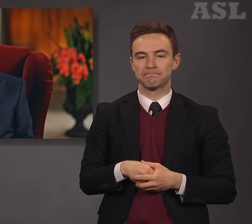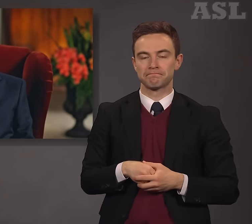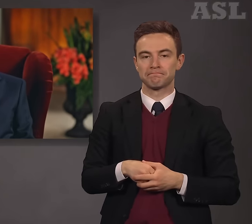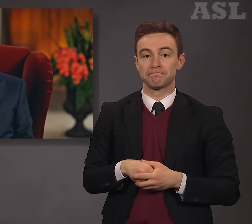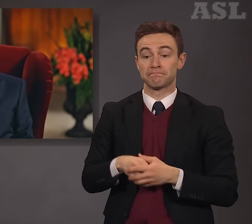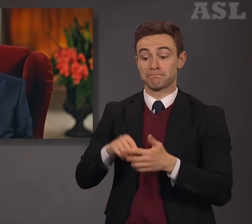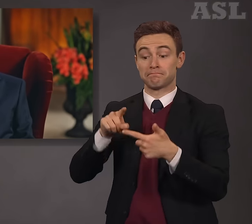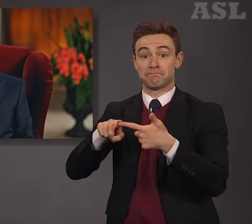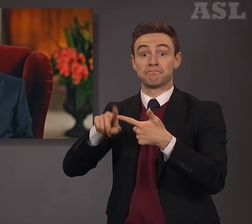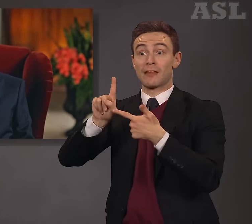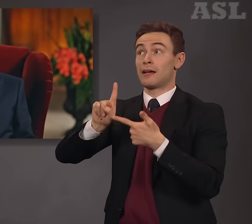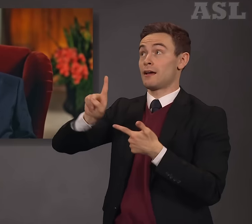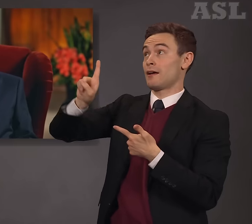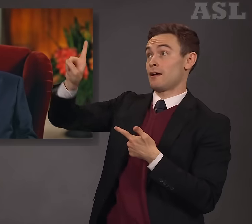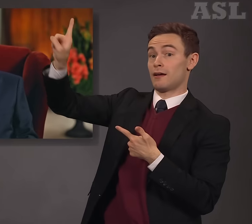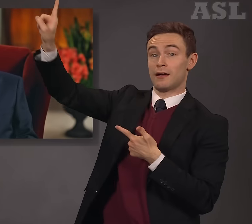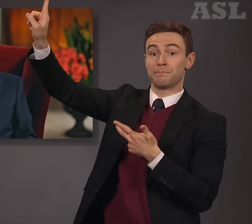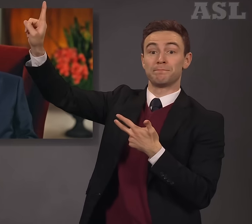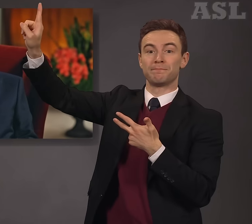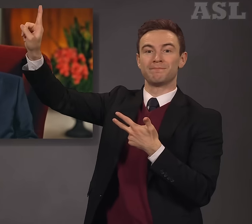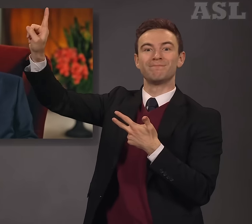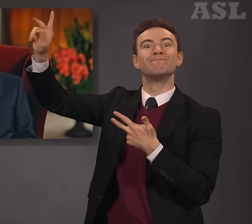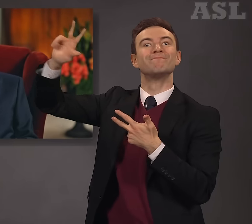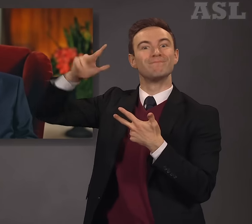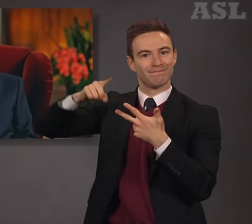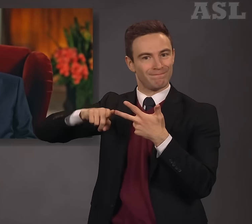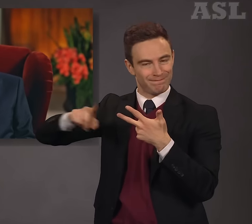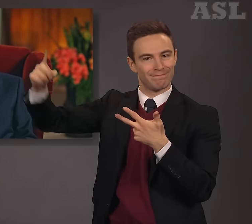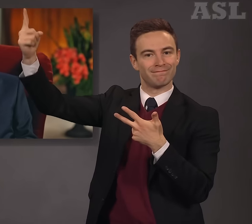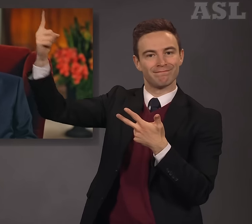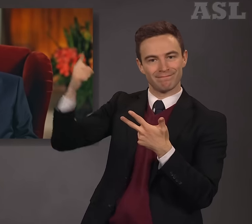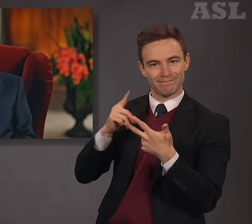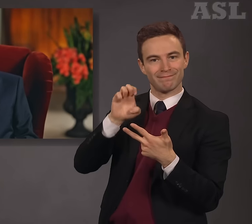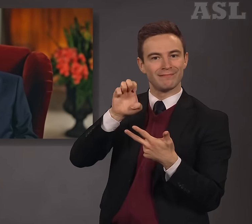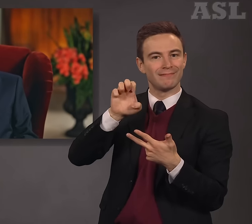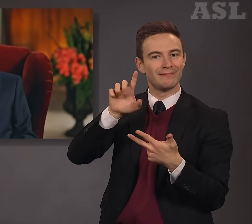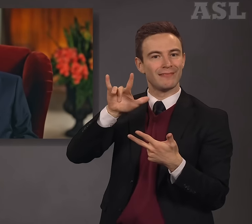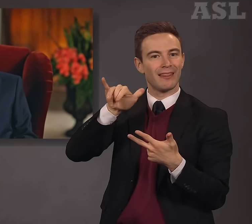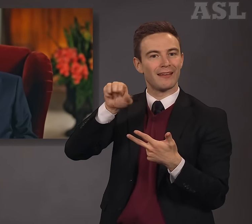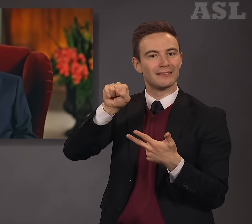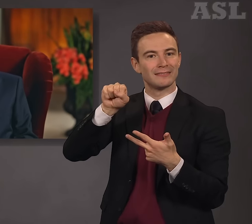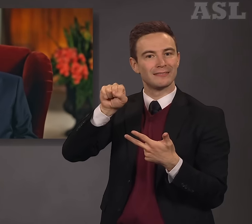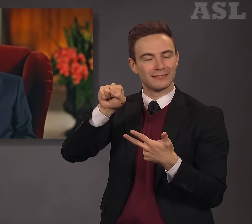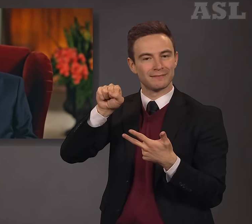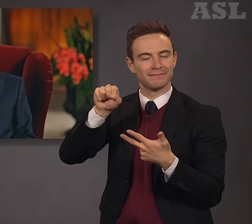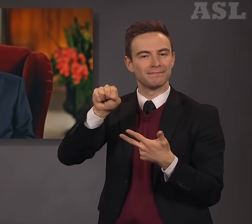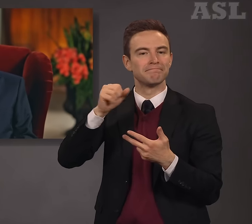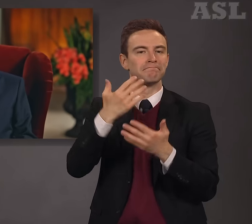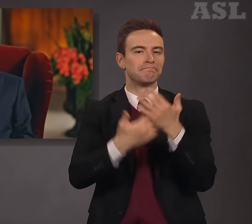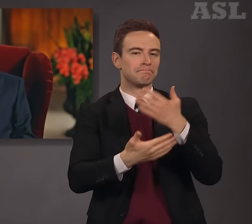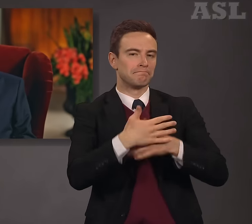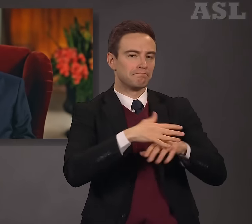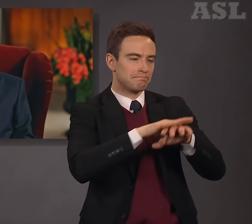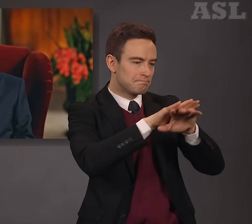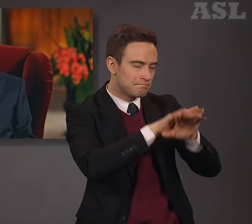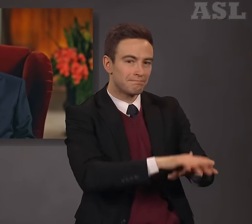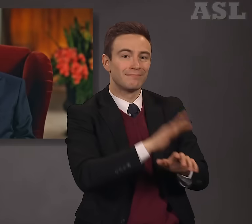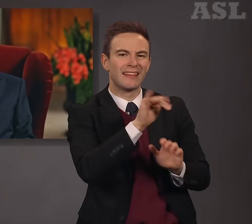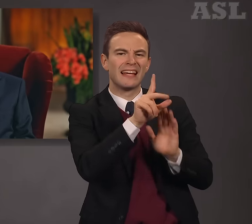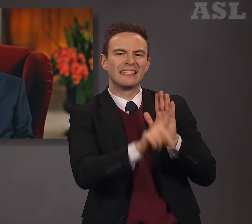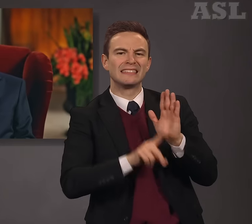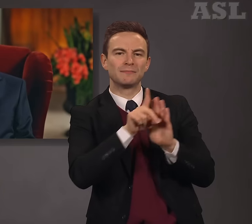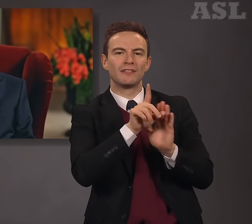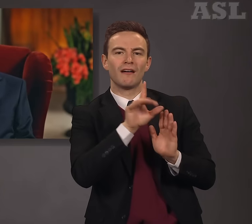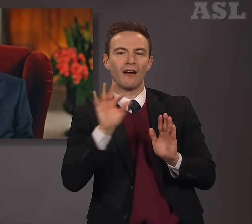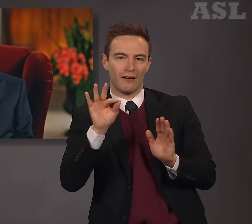When this vision closed, Elias appeared and committed the dispensation of the